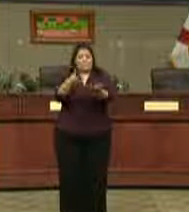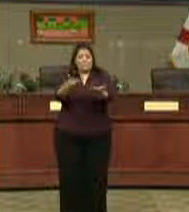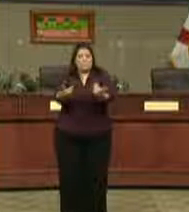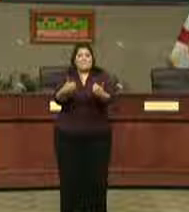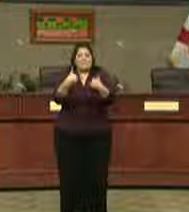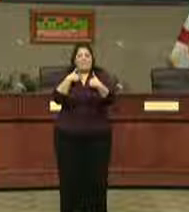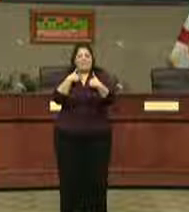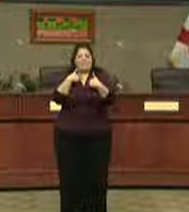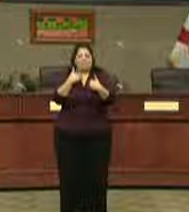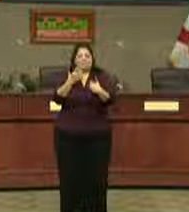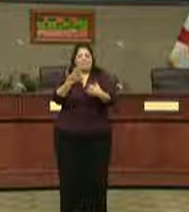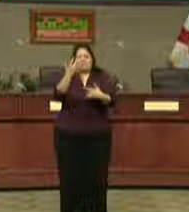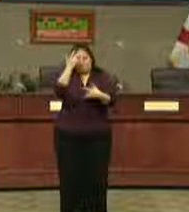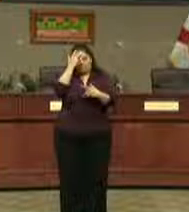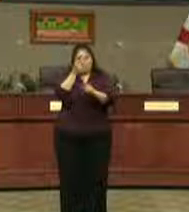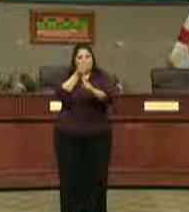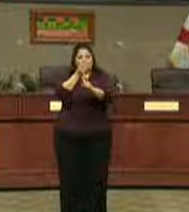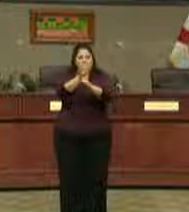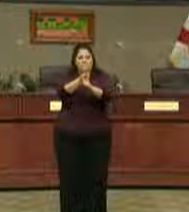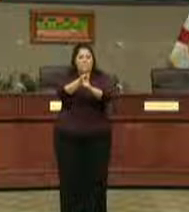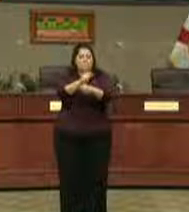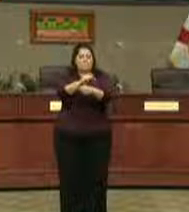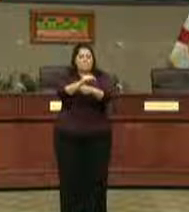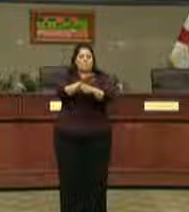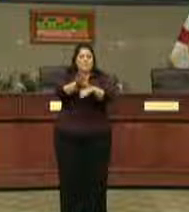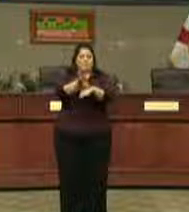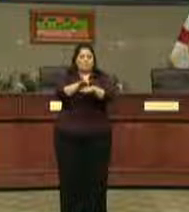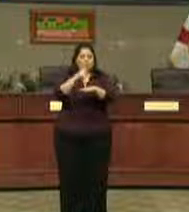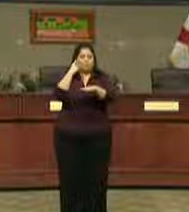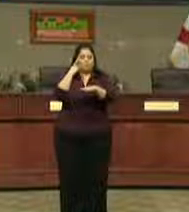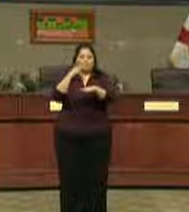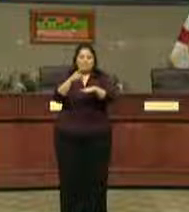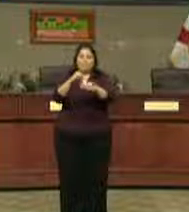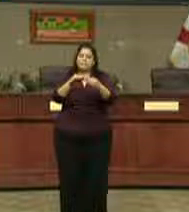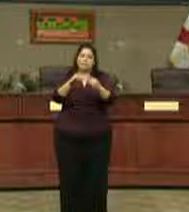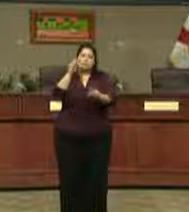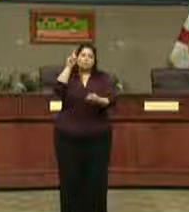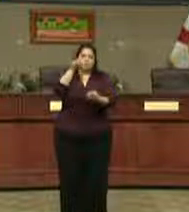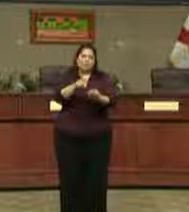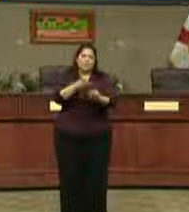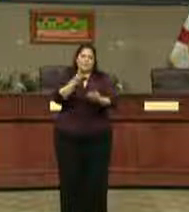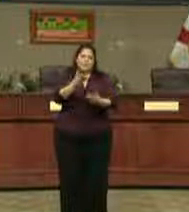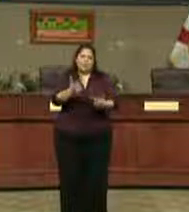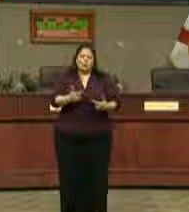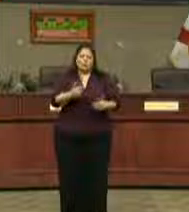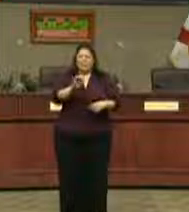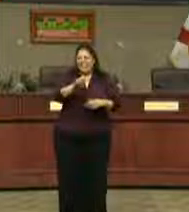cases. Also, a significant decline in long-term care facilities. Next.